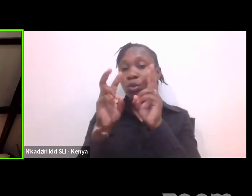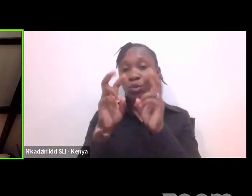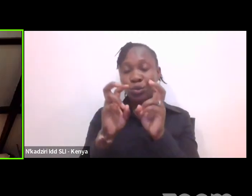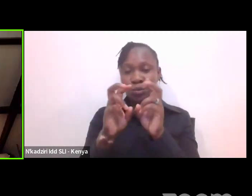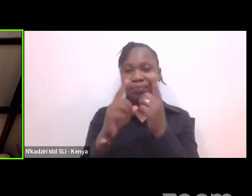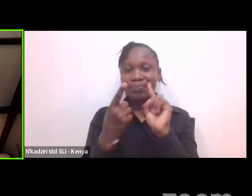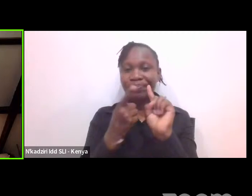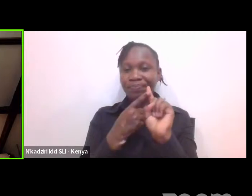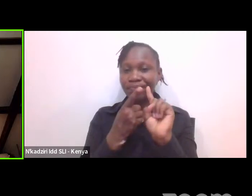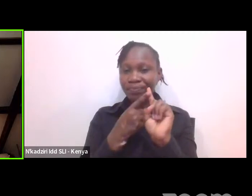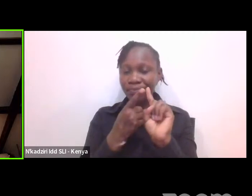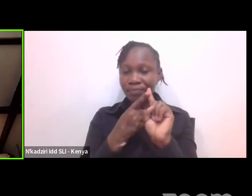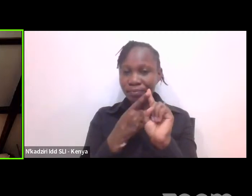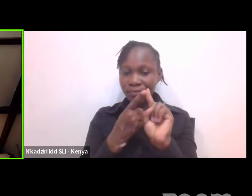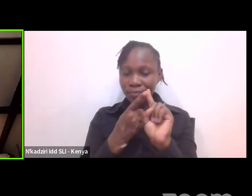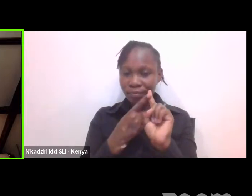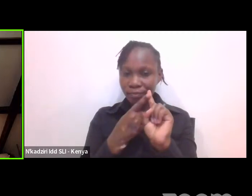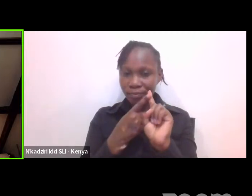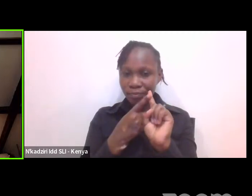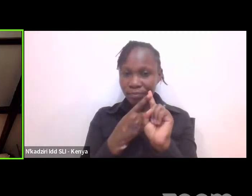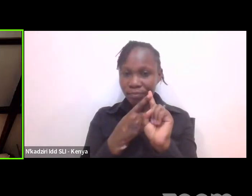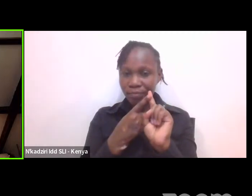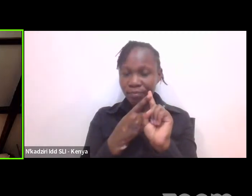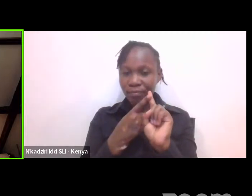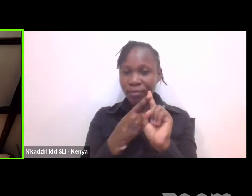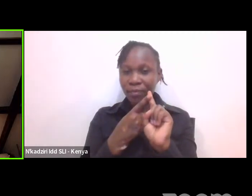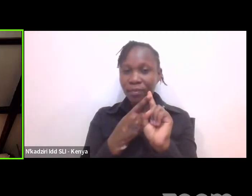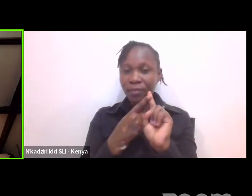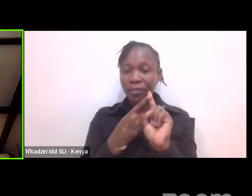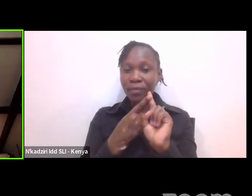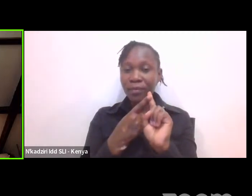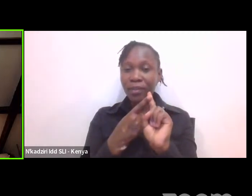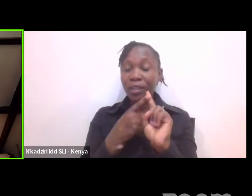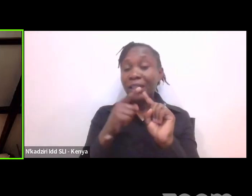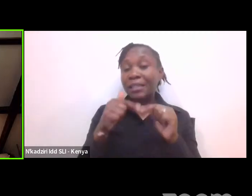Firstly, it's likely you'll have to do it for yourself.